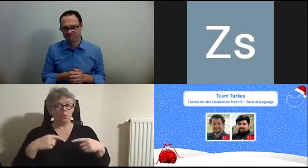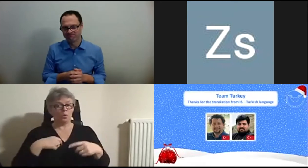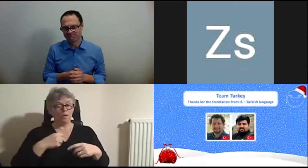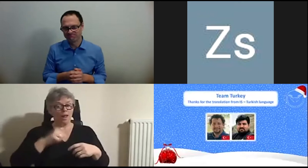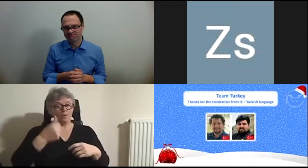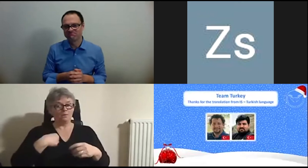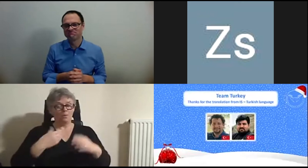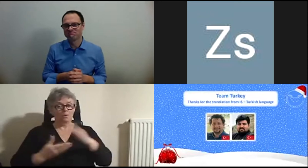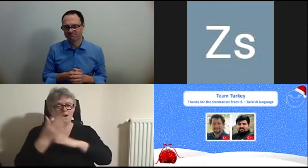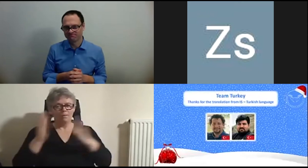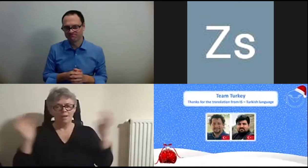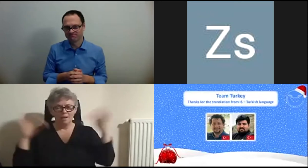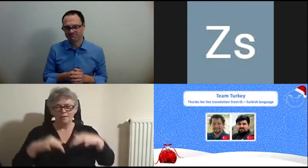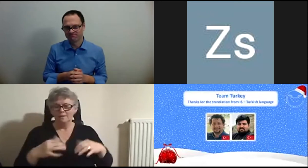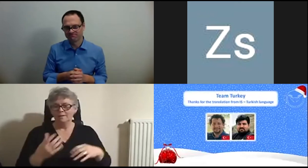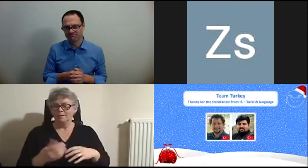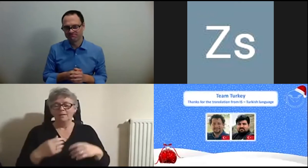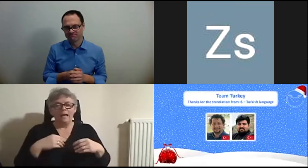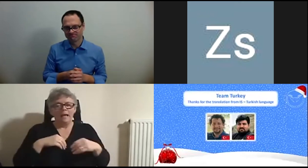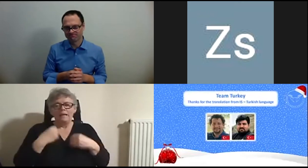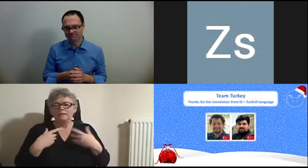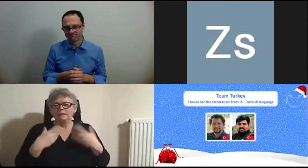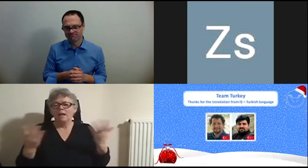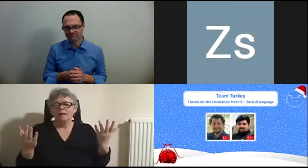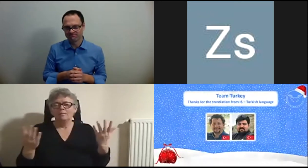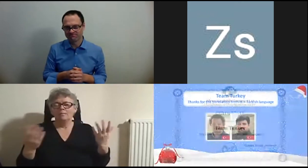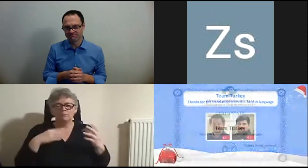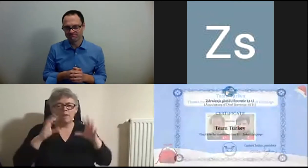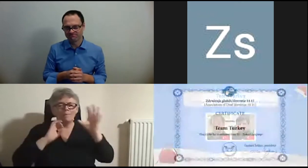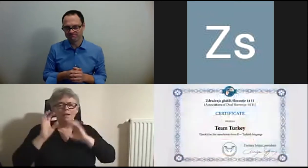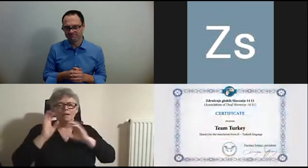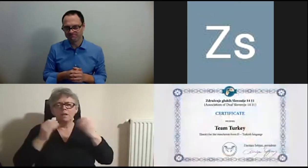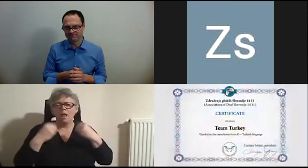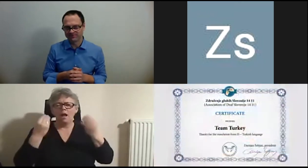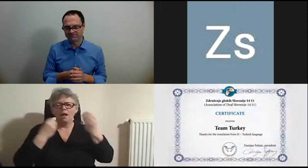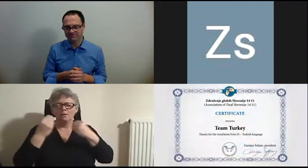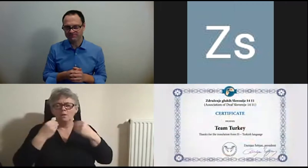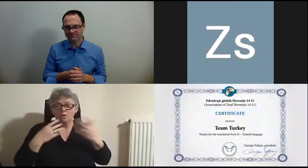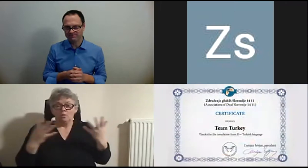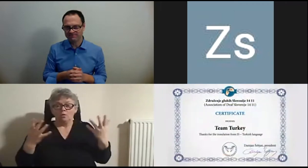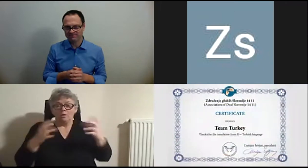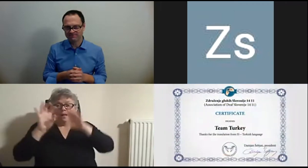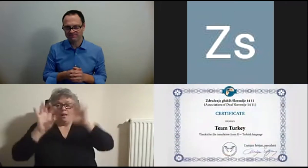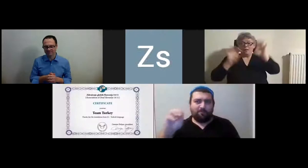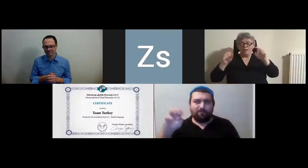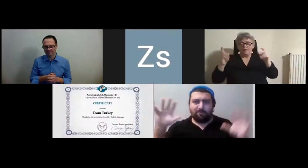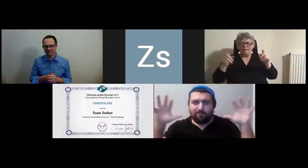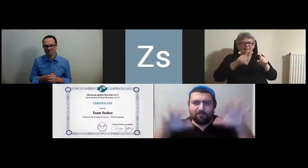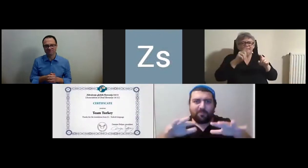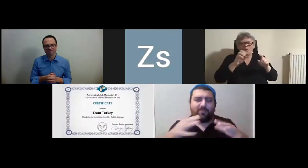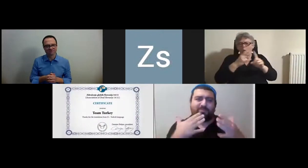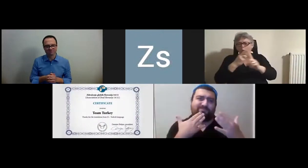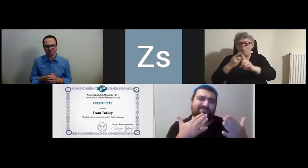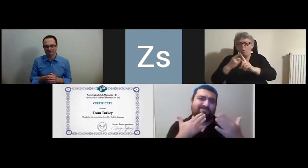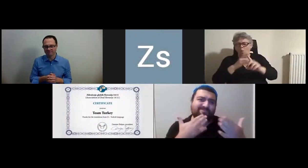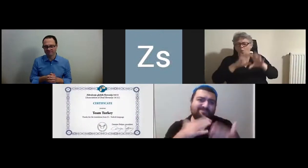Thank you. This is the first time that I've been involved in, as a deaf interpreter like this, and it's been such an amazing experience to see all